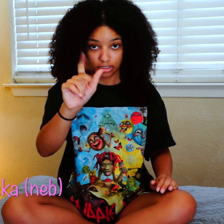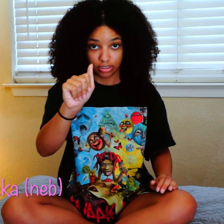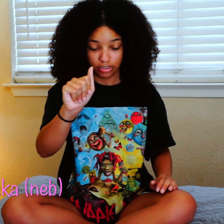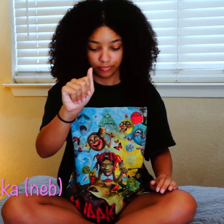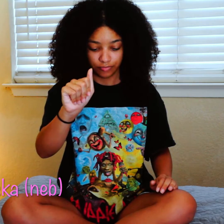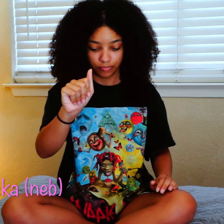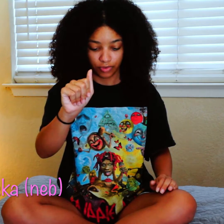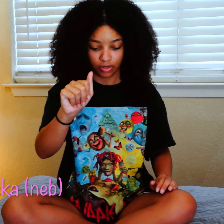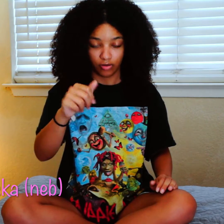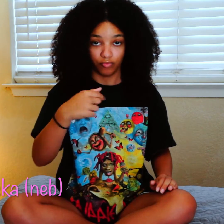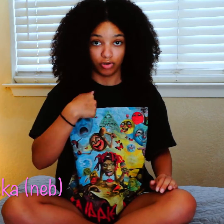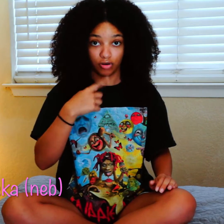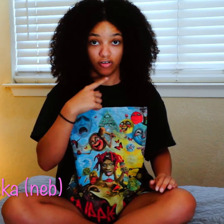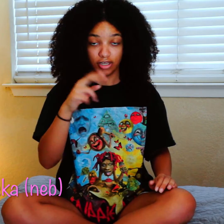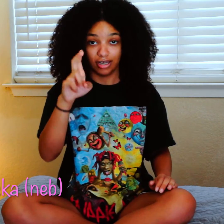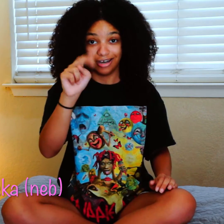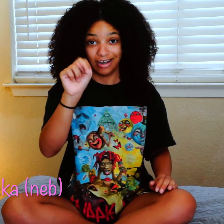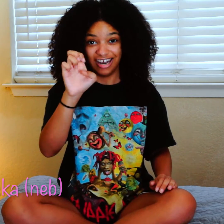Nebraska, we call it Neb.